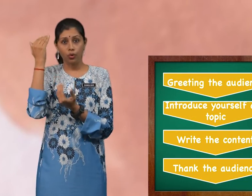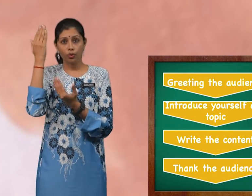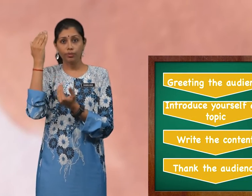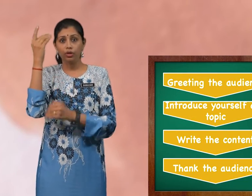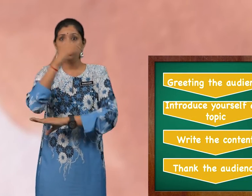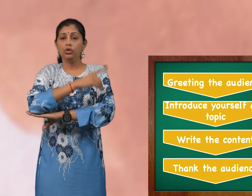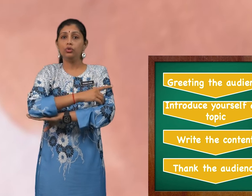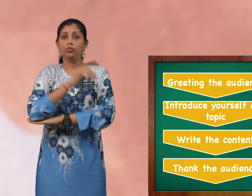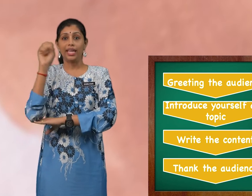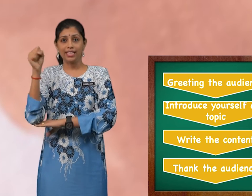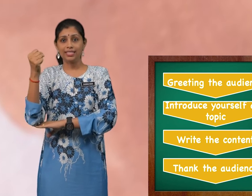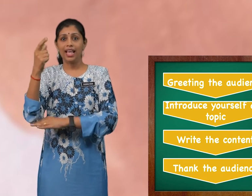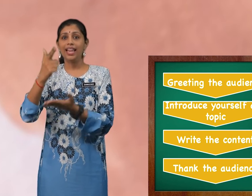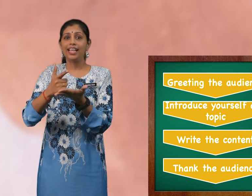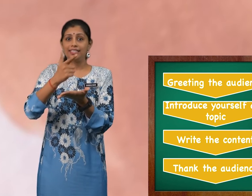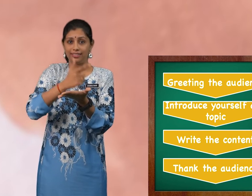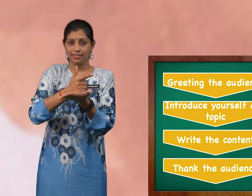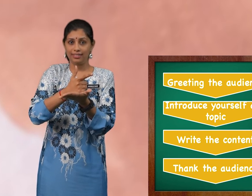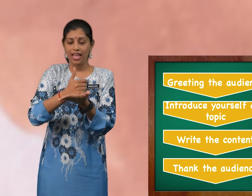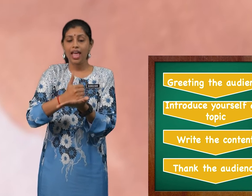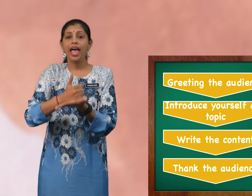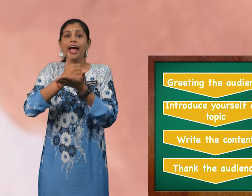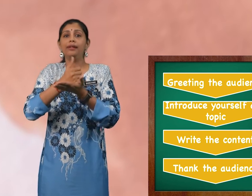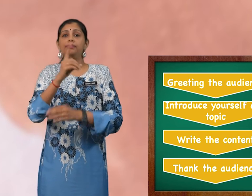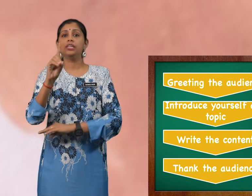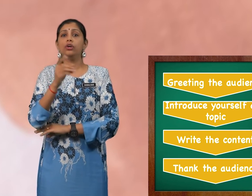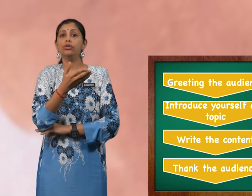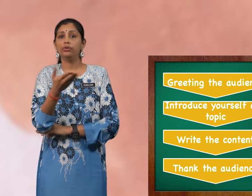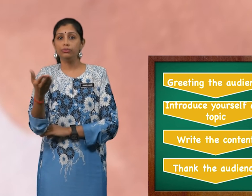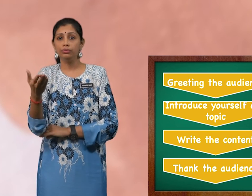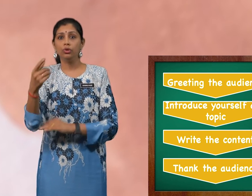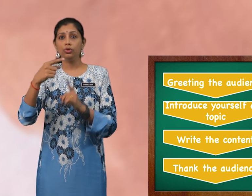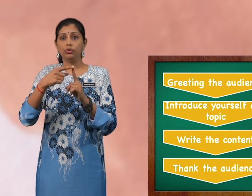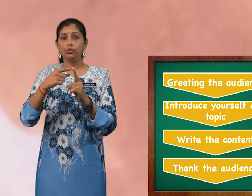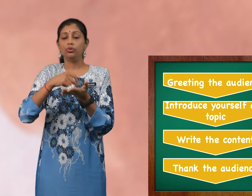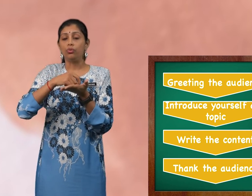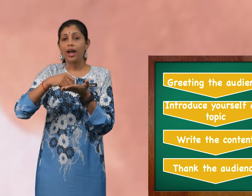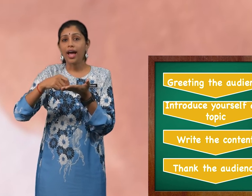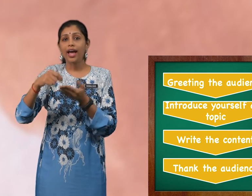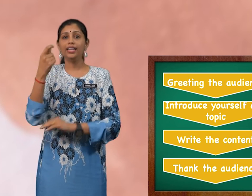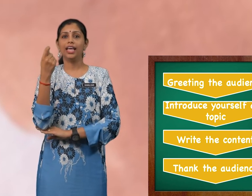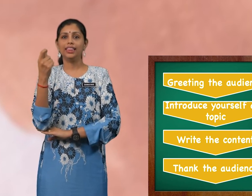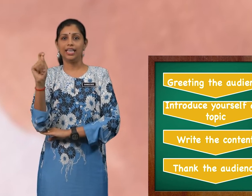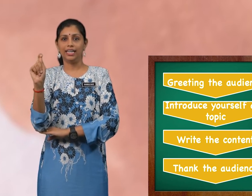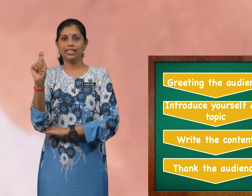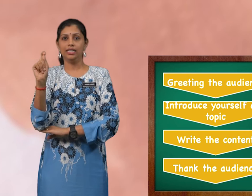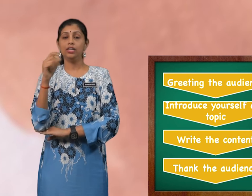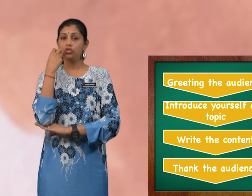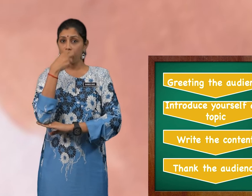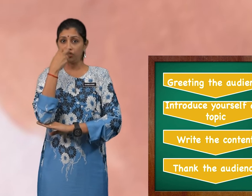hope today's lesson helped you to write the speech.